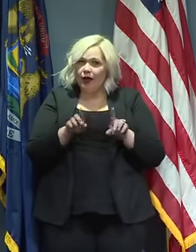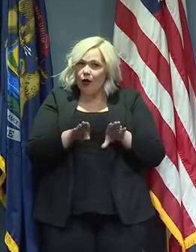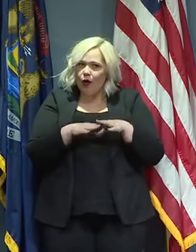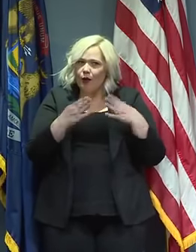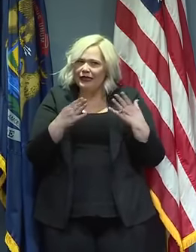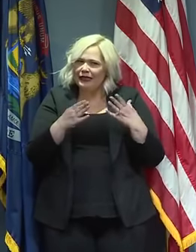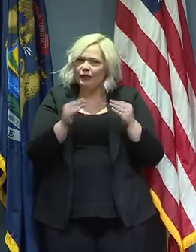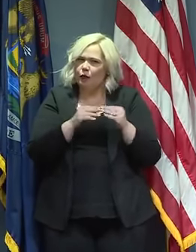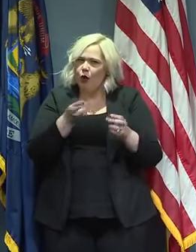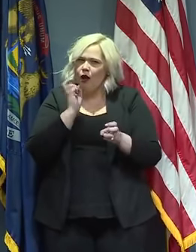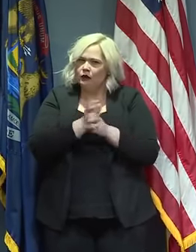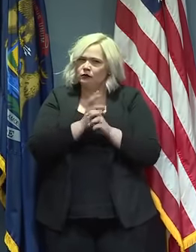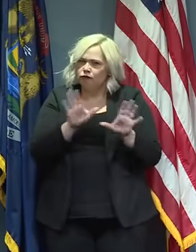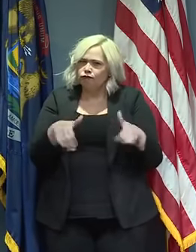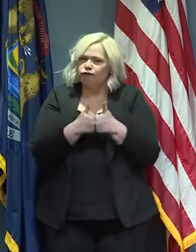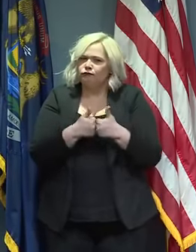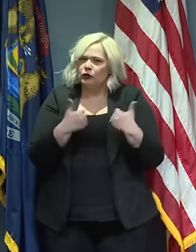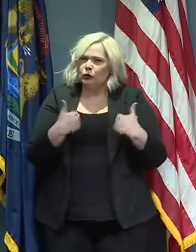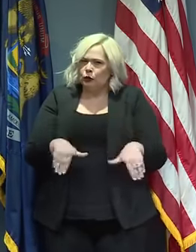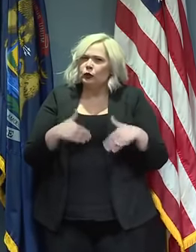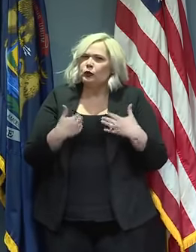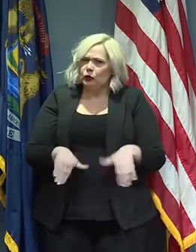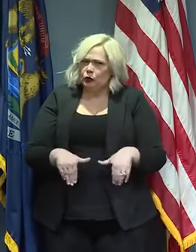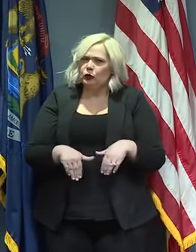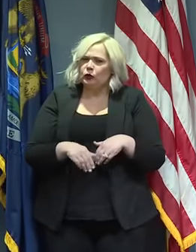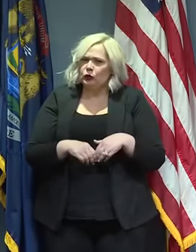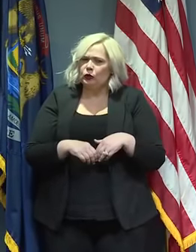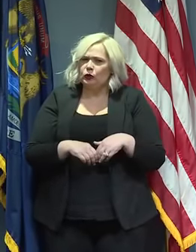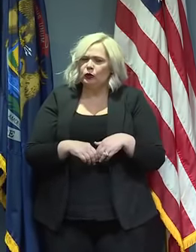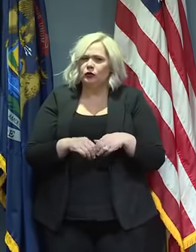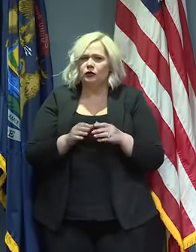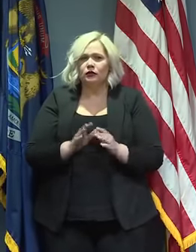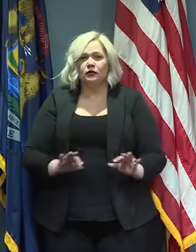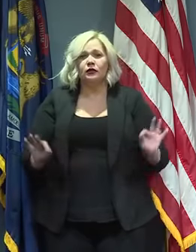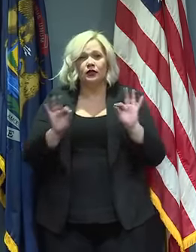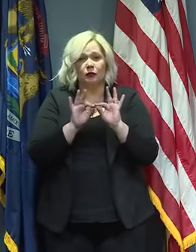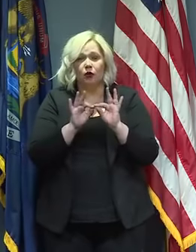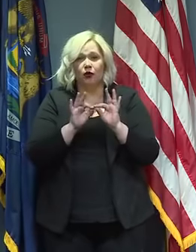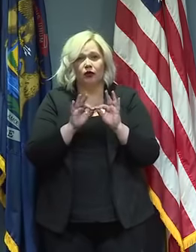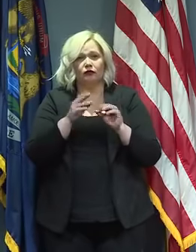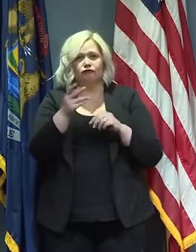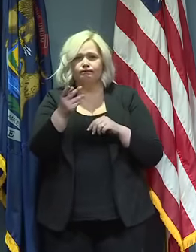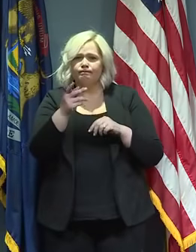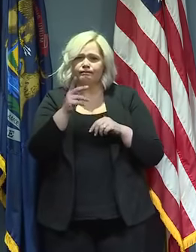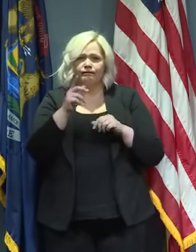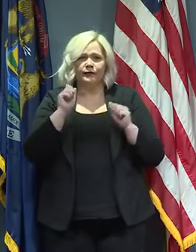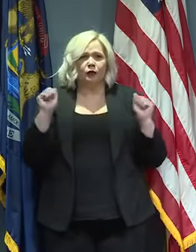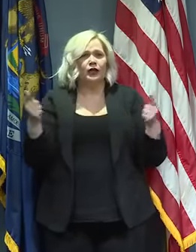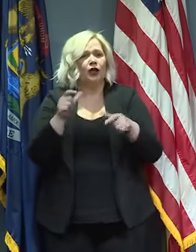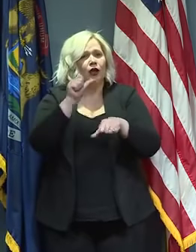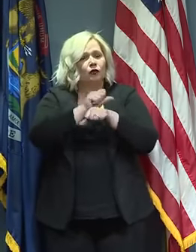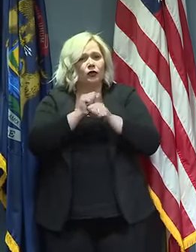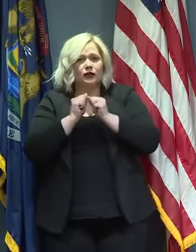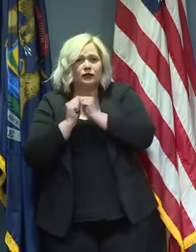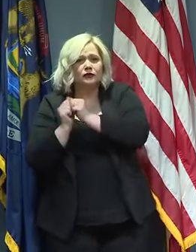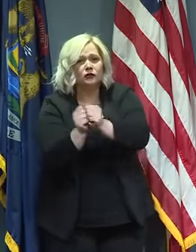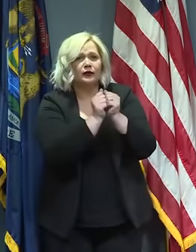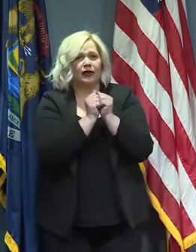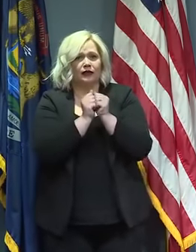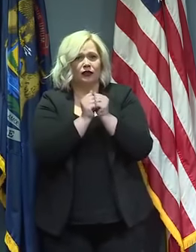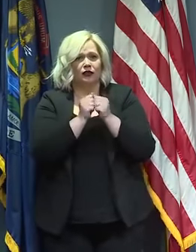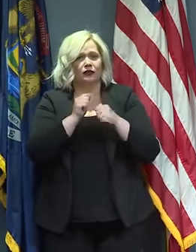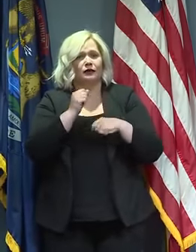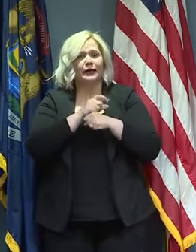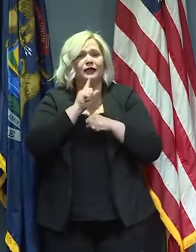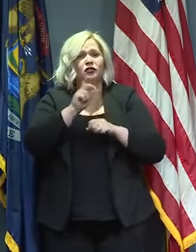complicated. And while it's really important that we're working together in a way that gets more people back to work